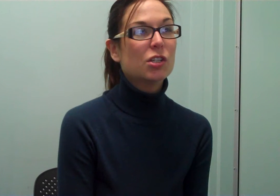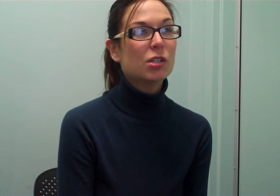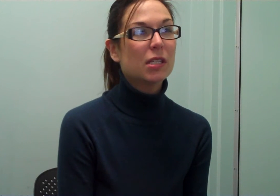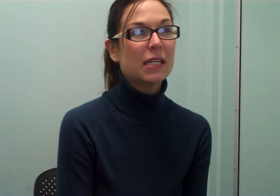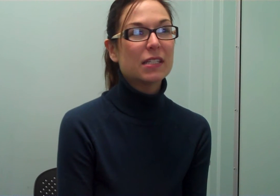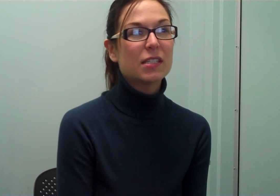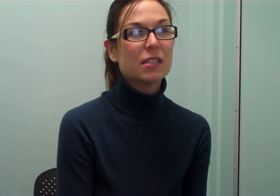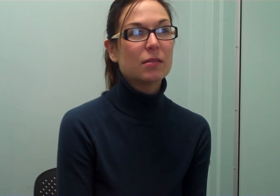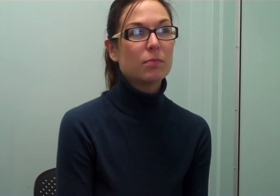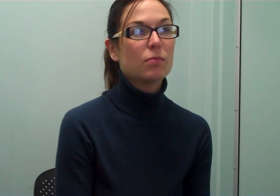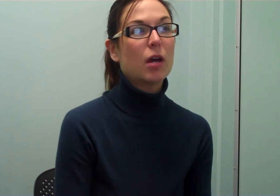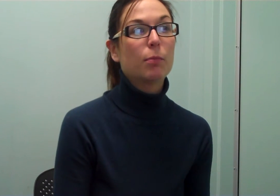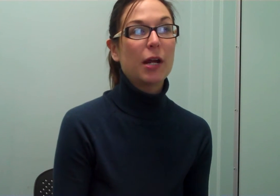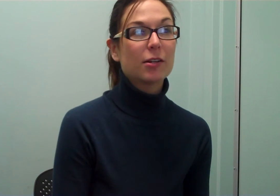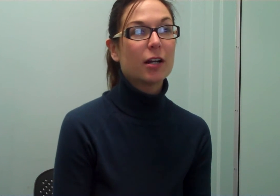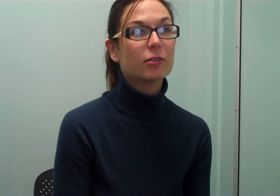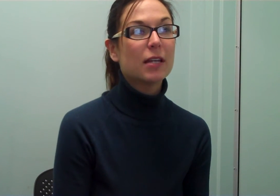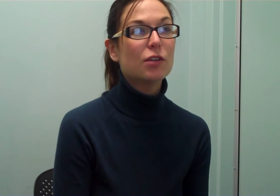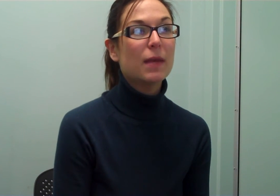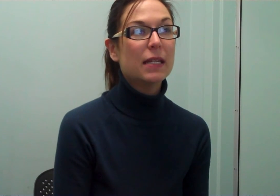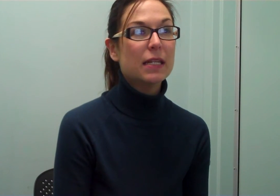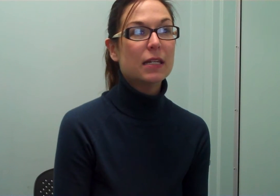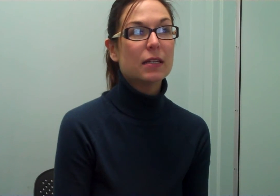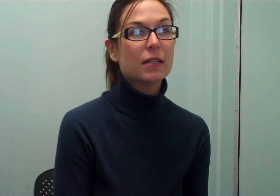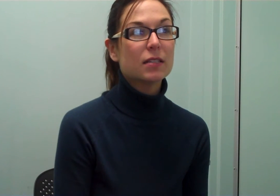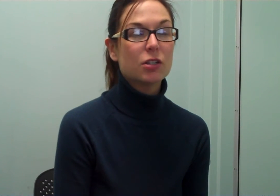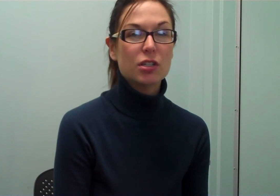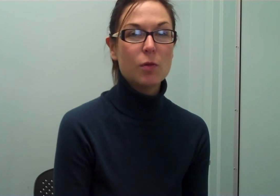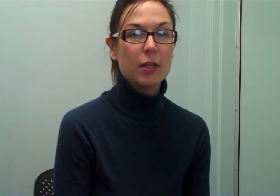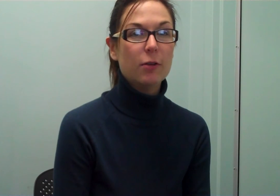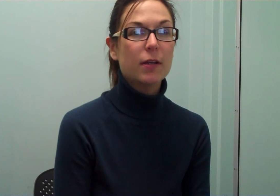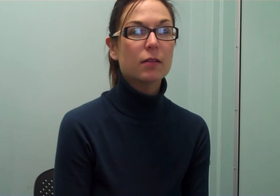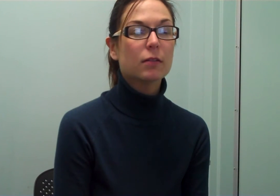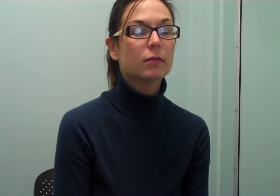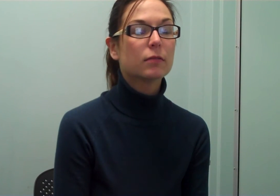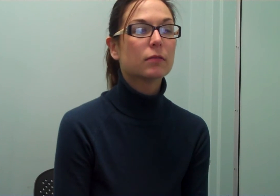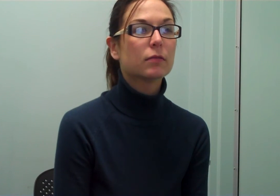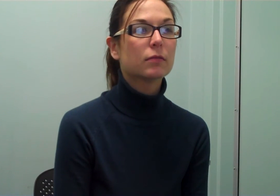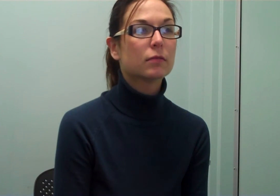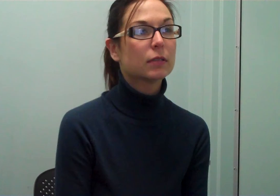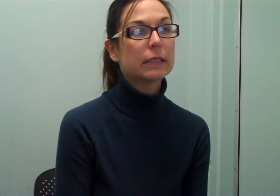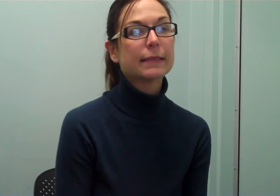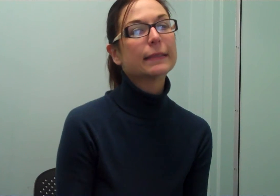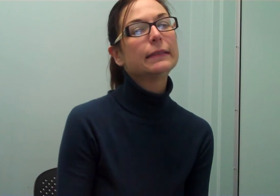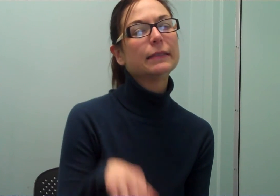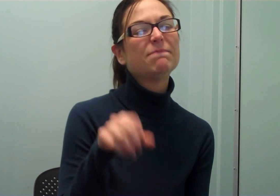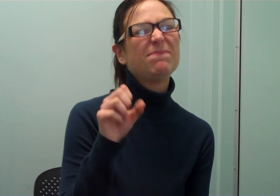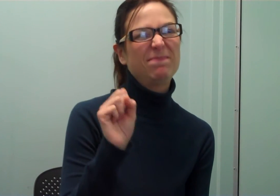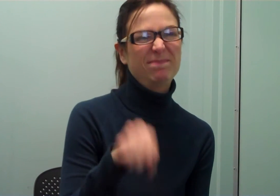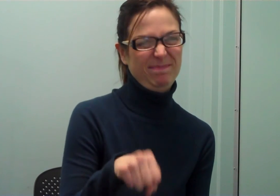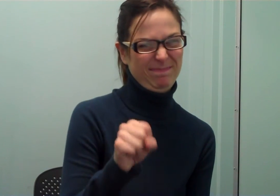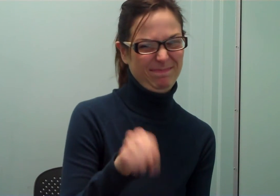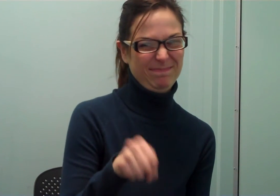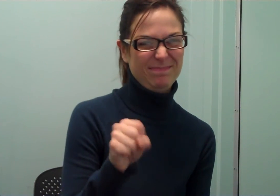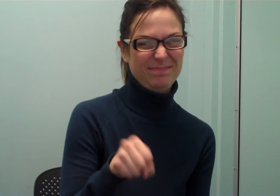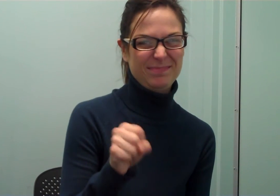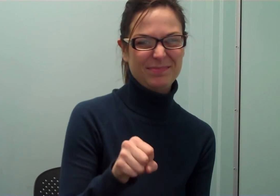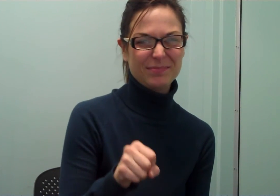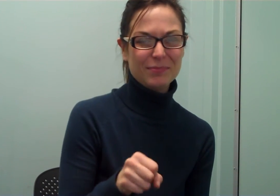Do you think it's a brighter color that you may need in such a small area? Yes, I think that because it's small,